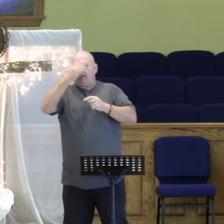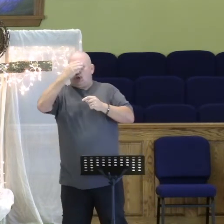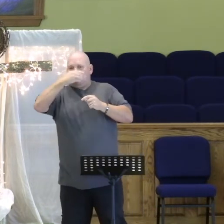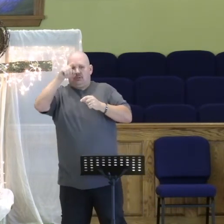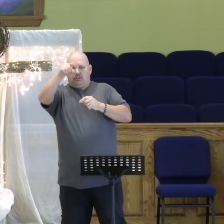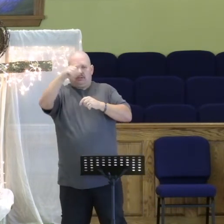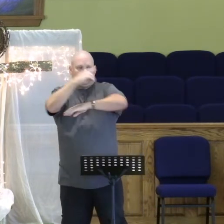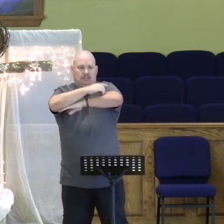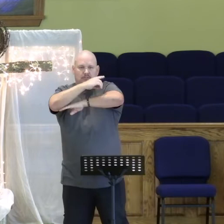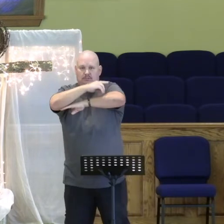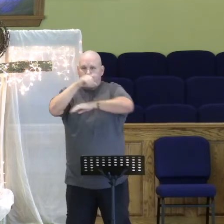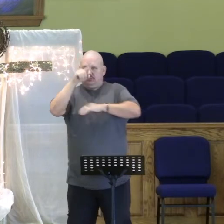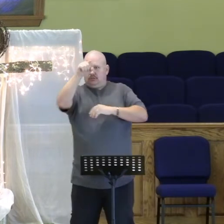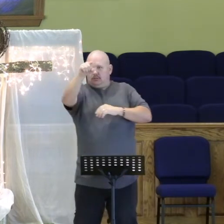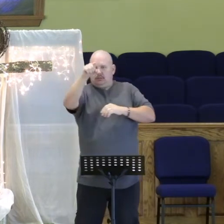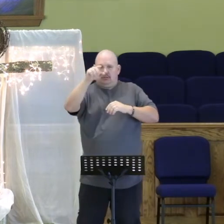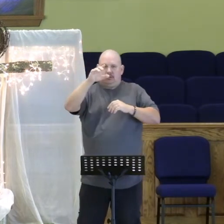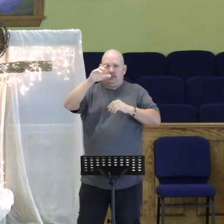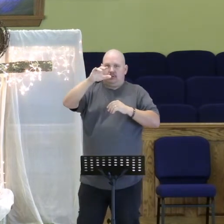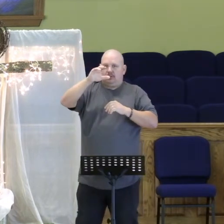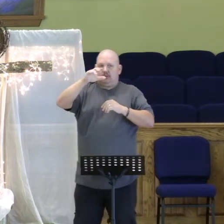your card out in the foyer at the table out there,